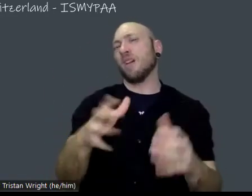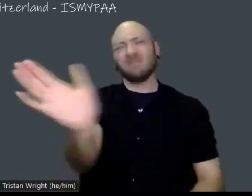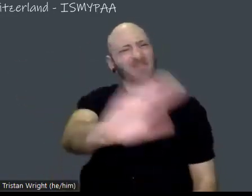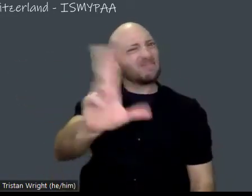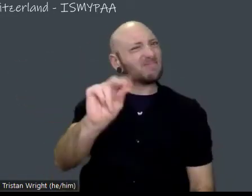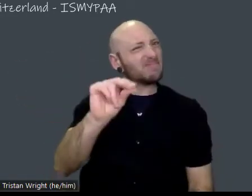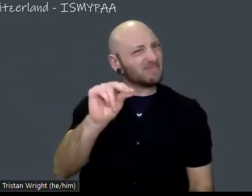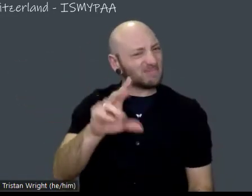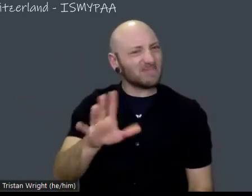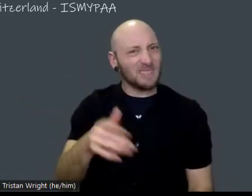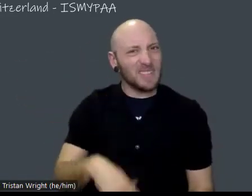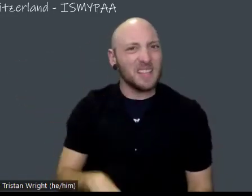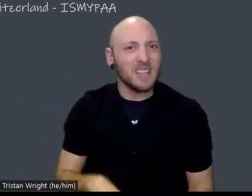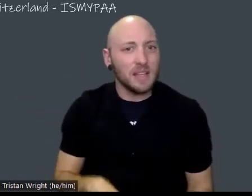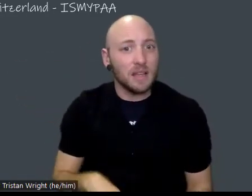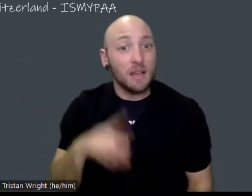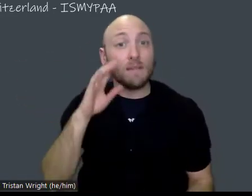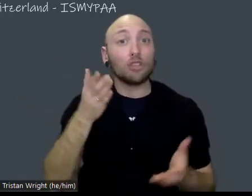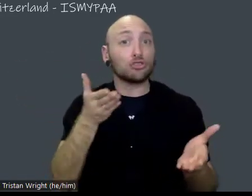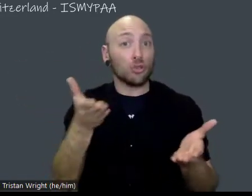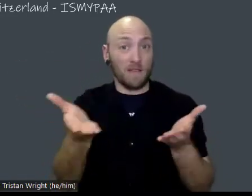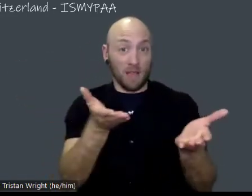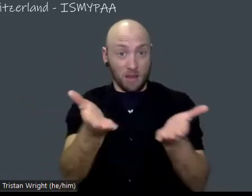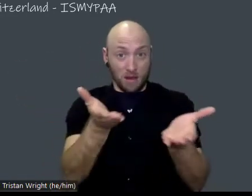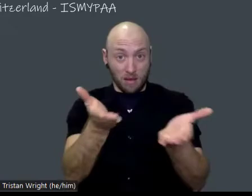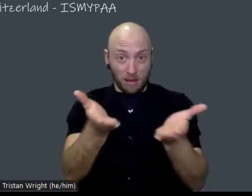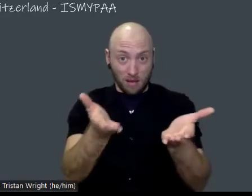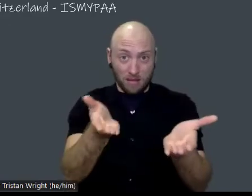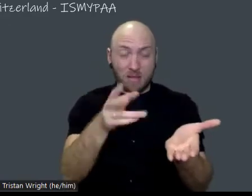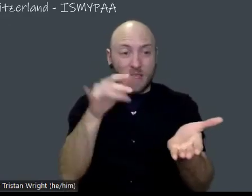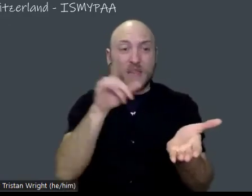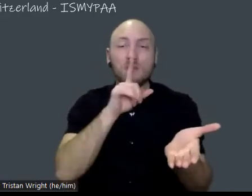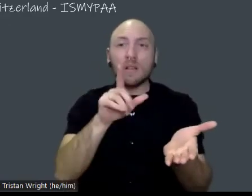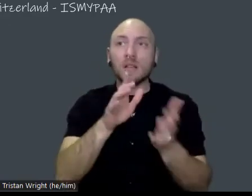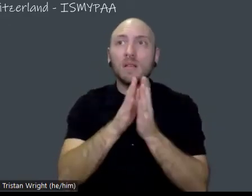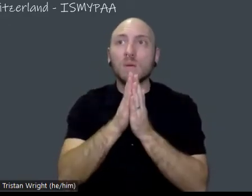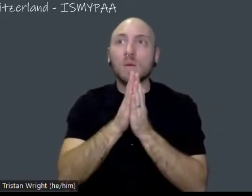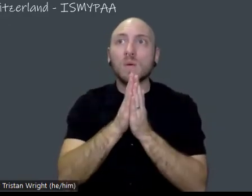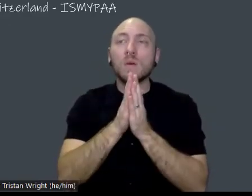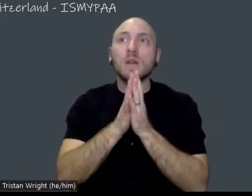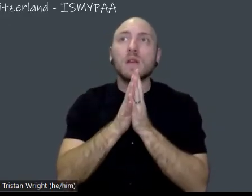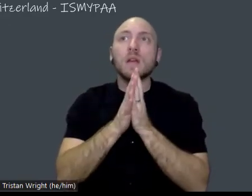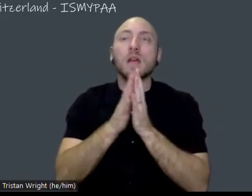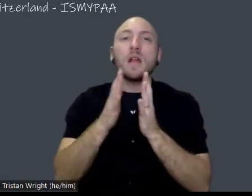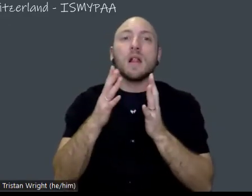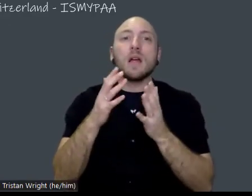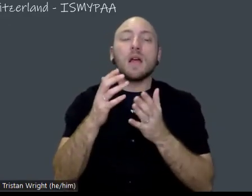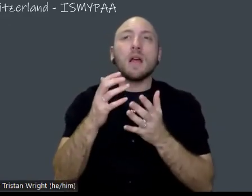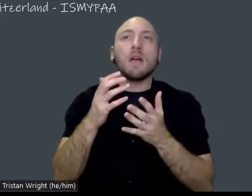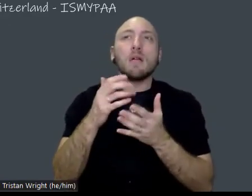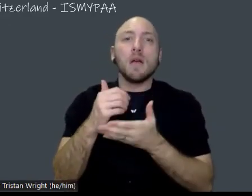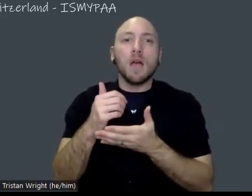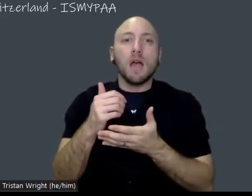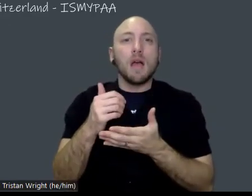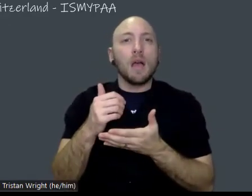But to be at service really gives me this possibility to